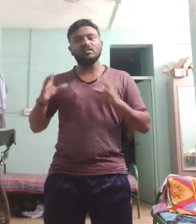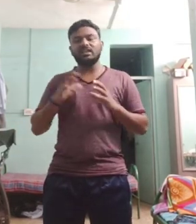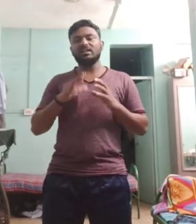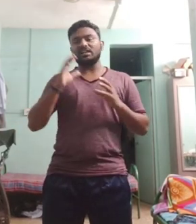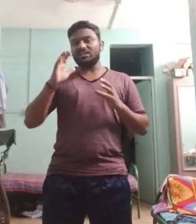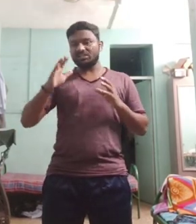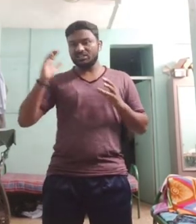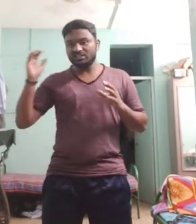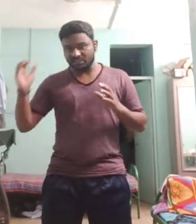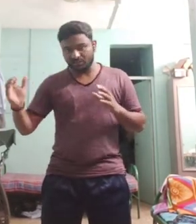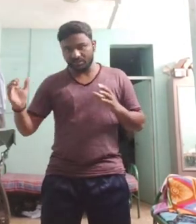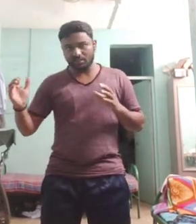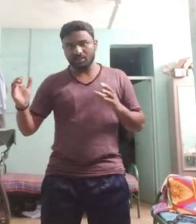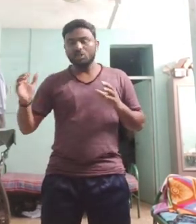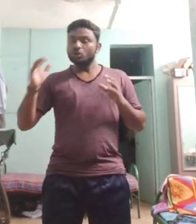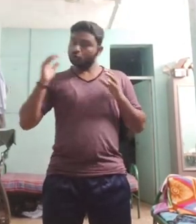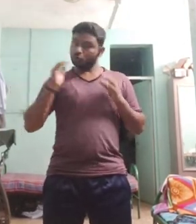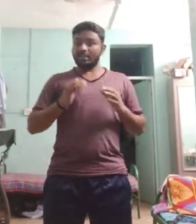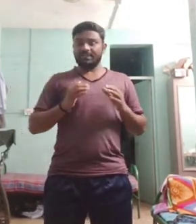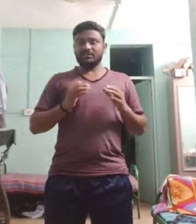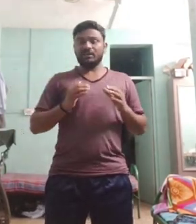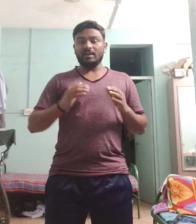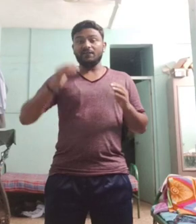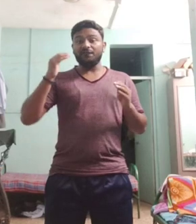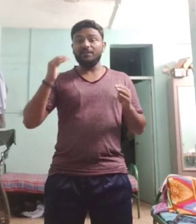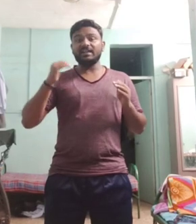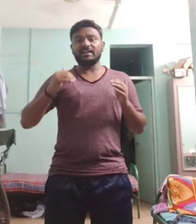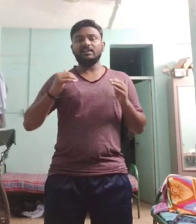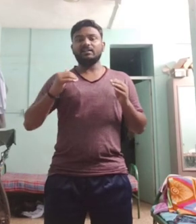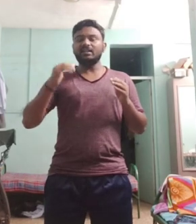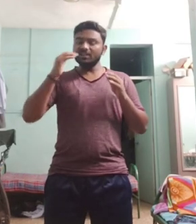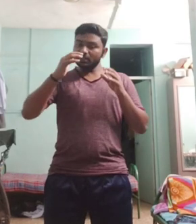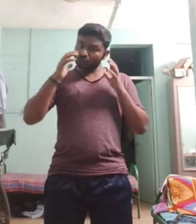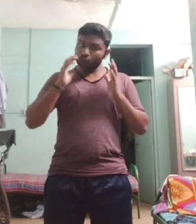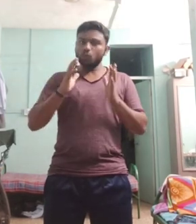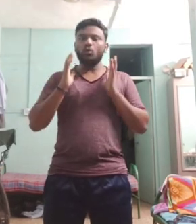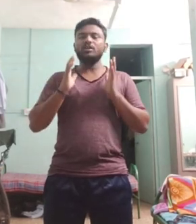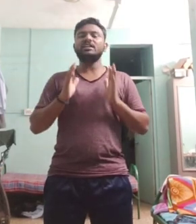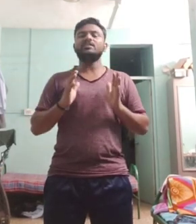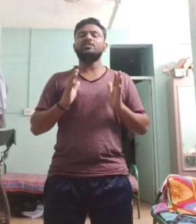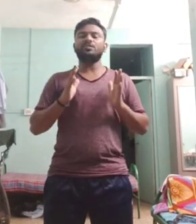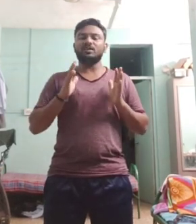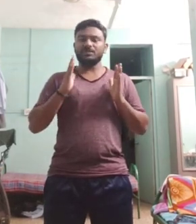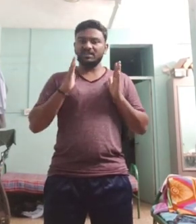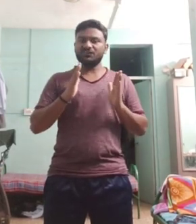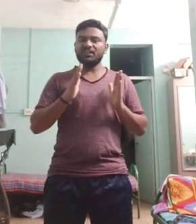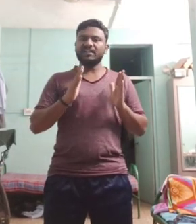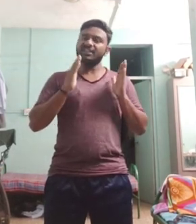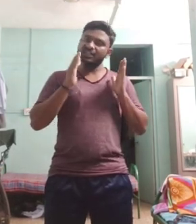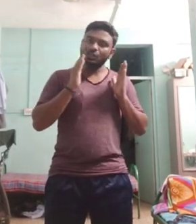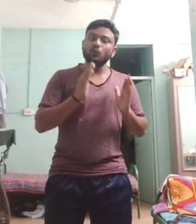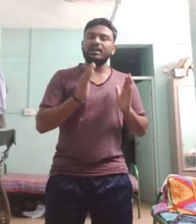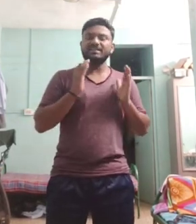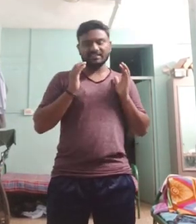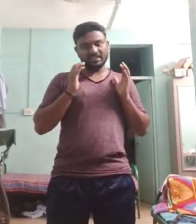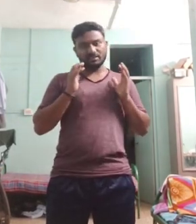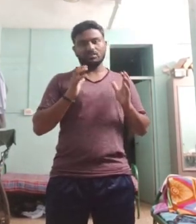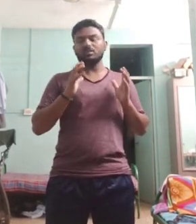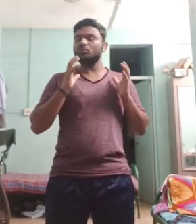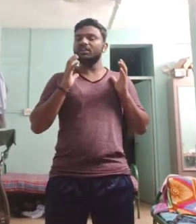their conditional statement. So that is why we get in do only in specifically in do while state, in